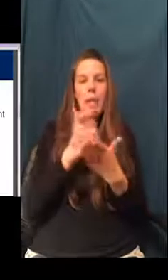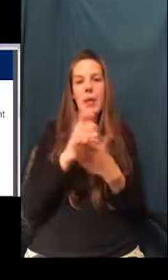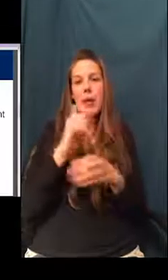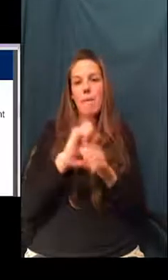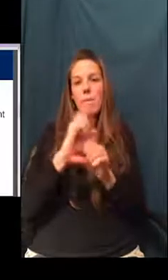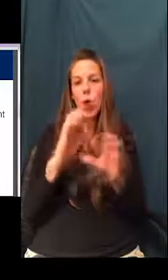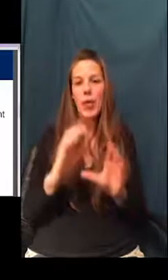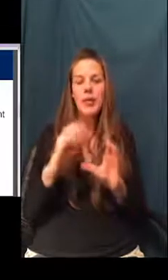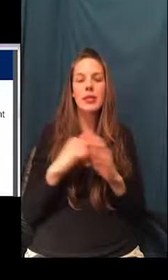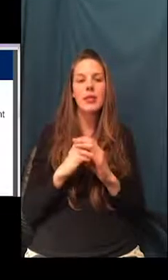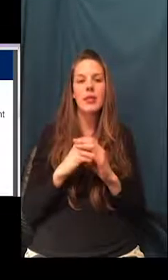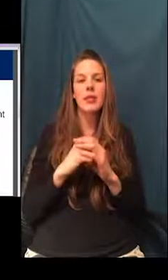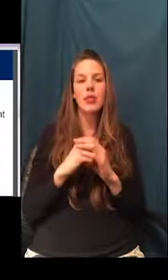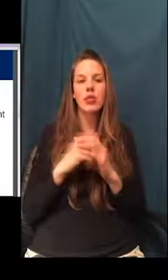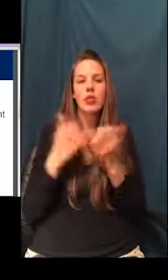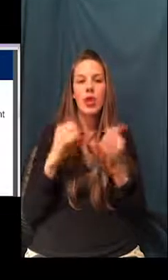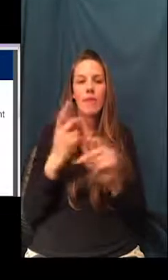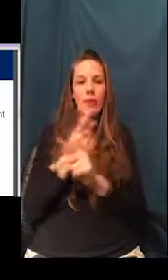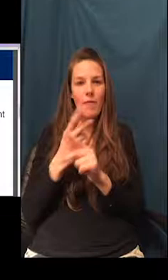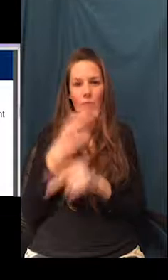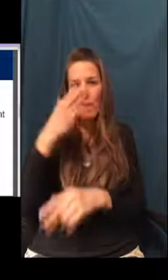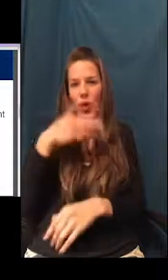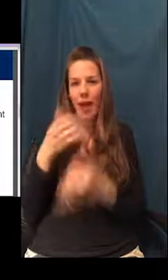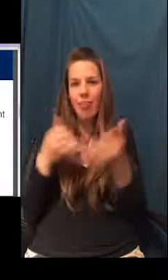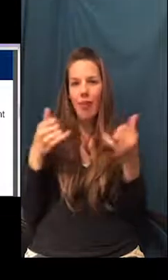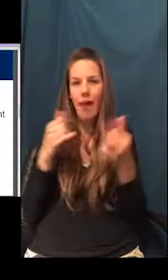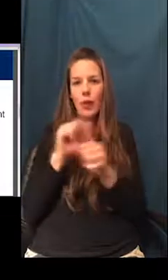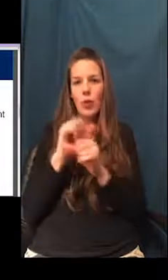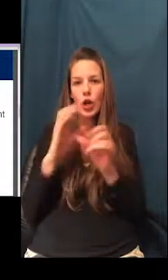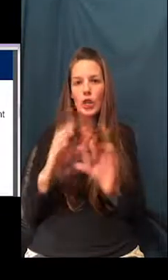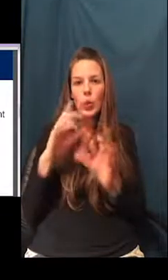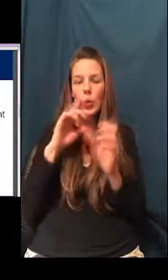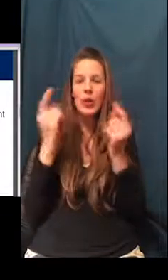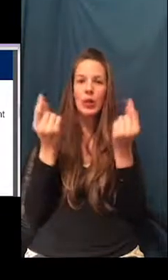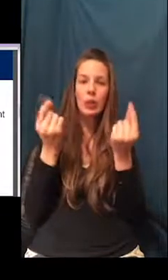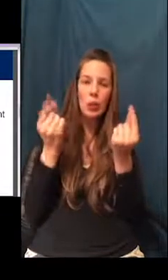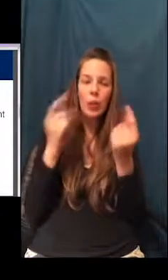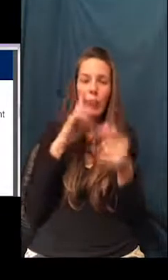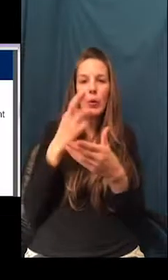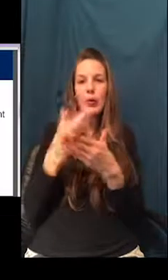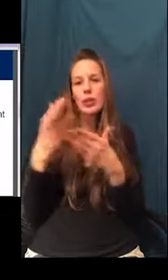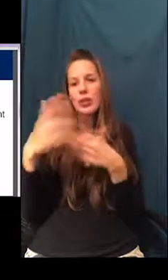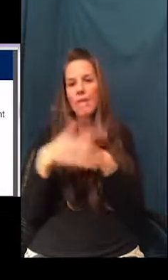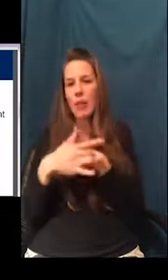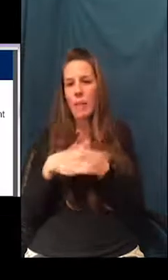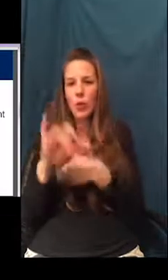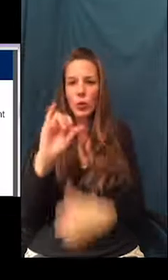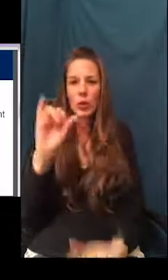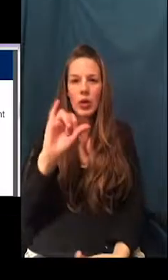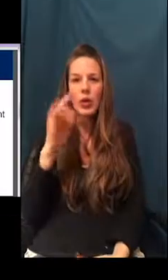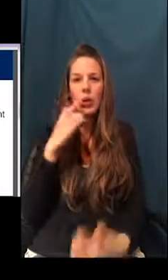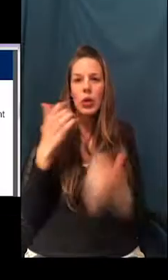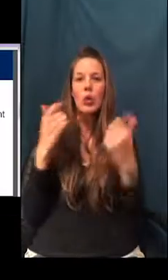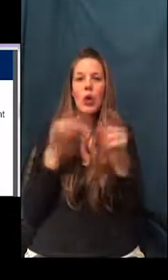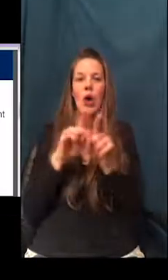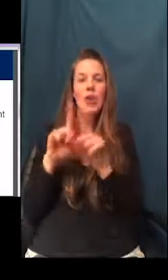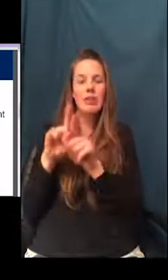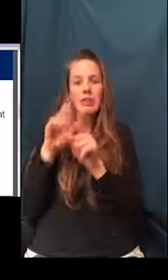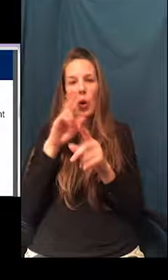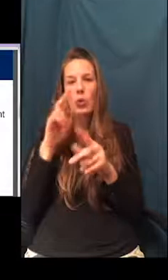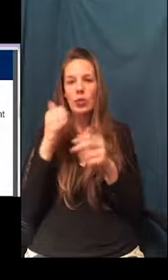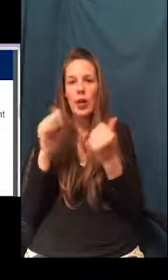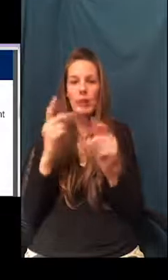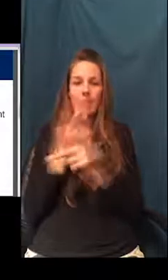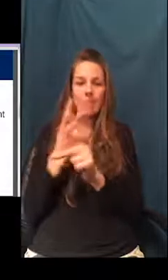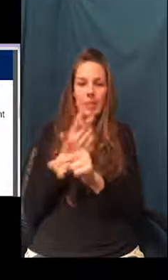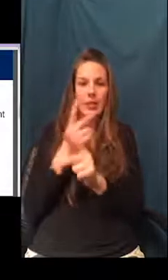employees. We're putting together for frontline workers around what they can do and the resources available. And we're also taking a look at